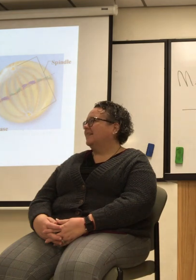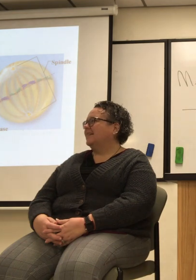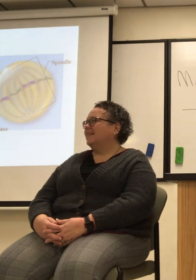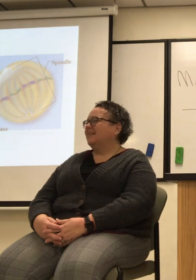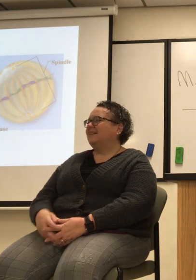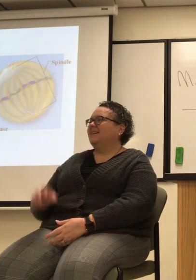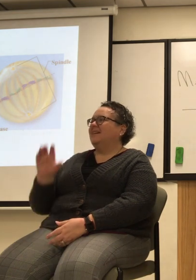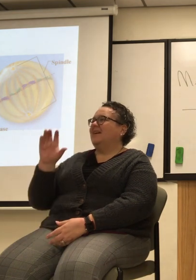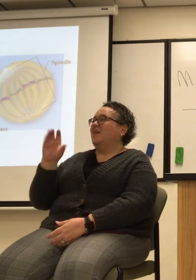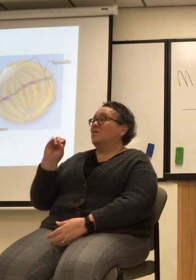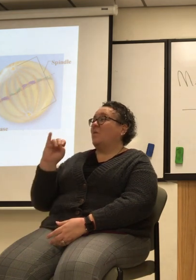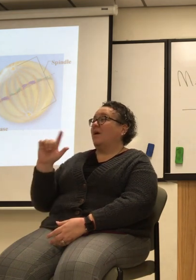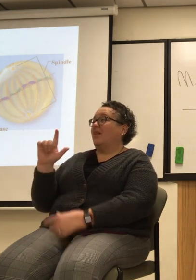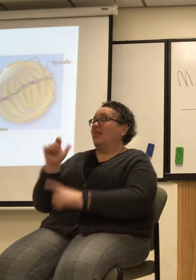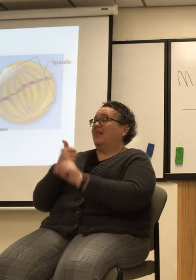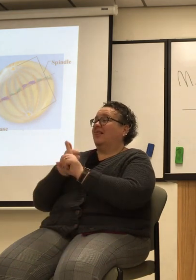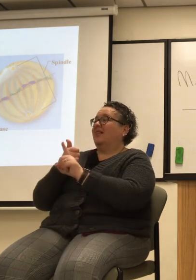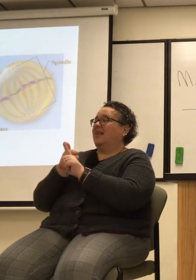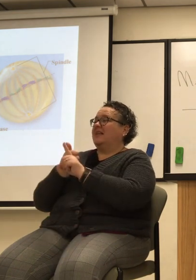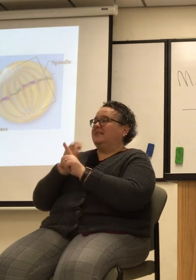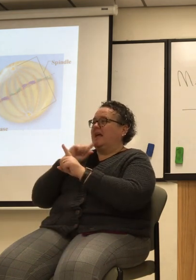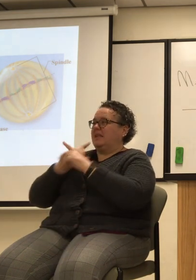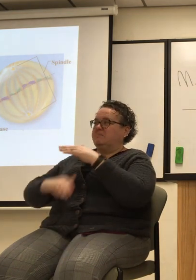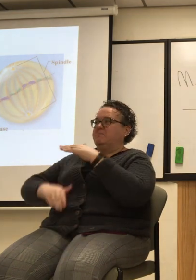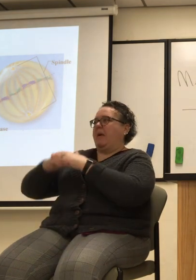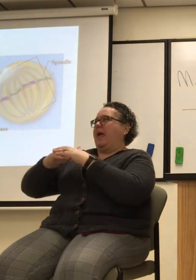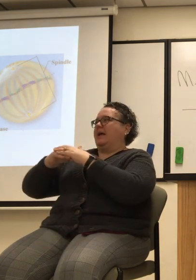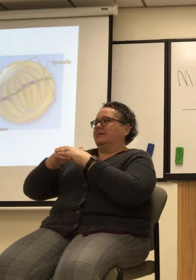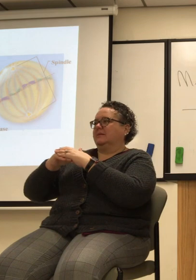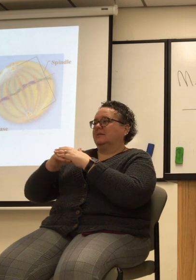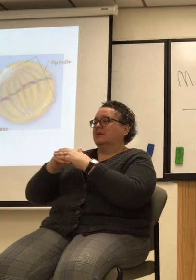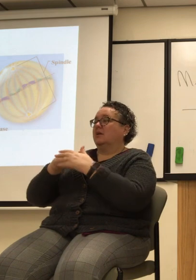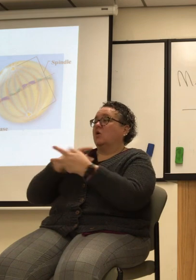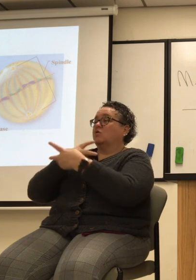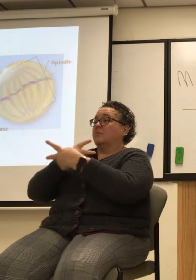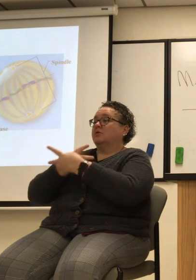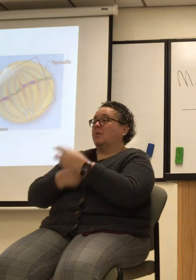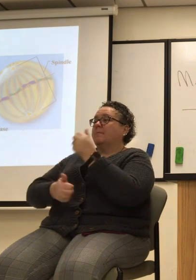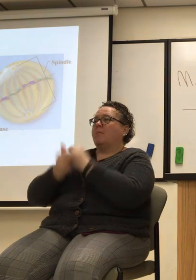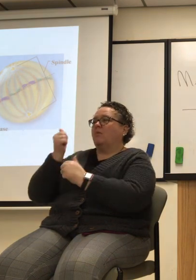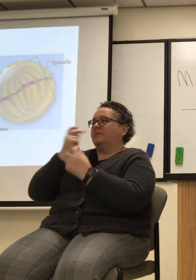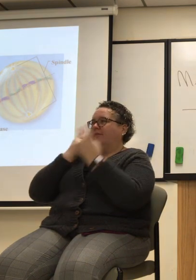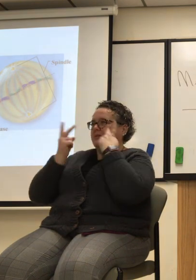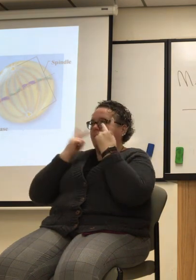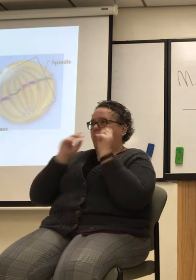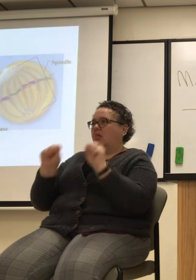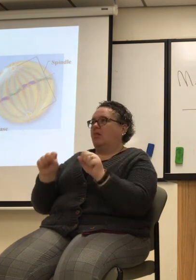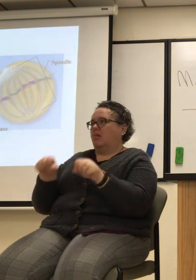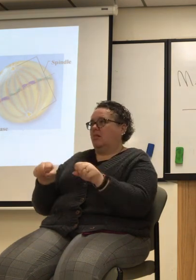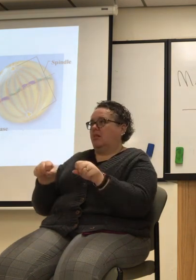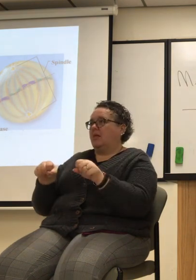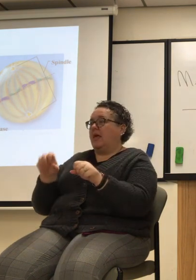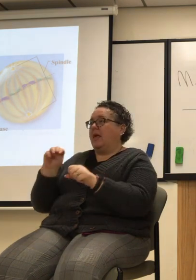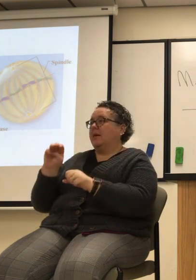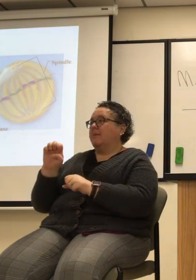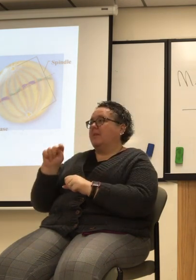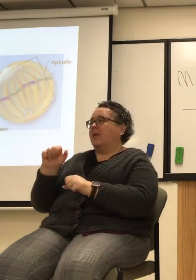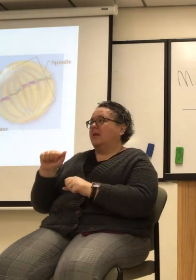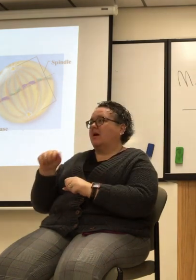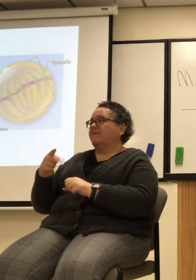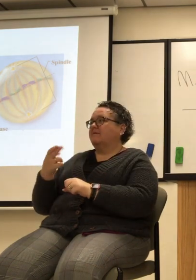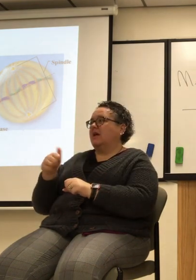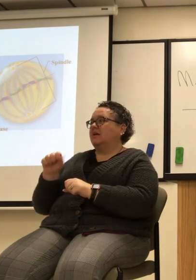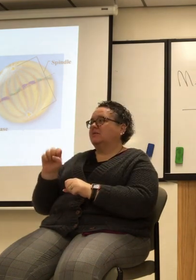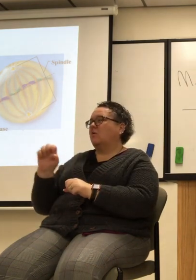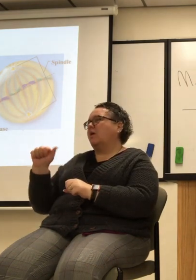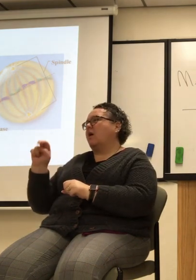the coiling is at its max. Chromosomes are most visible at metaphase or anaphase, the next